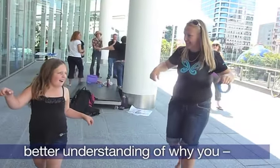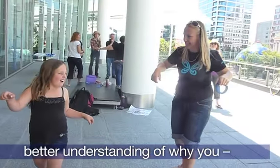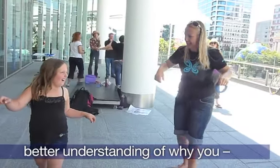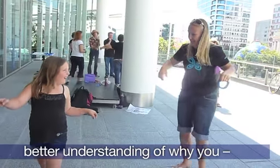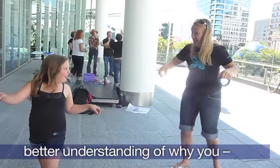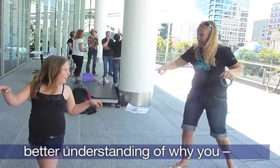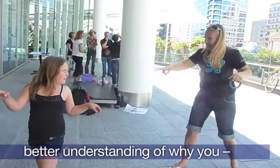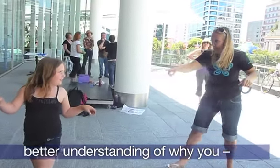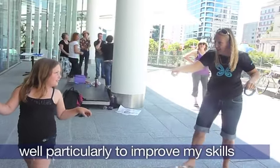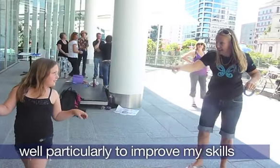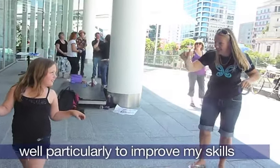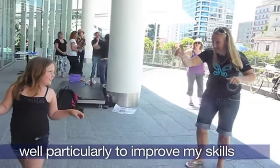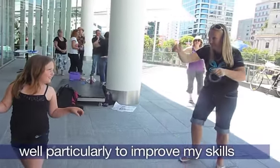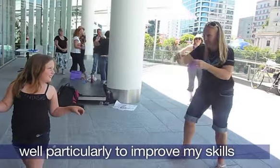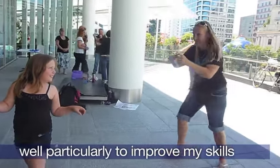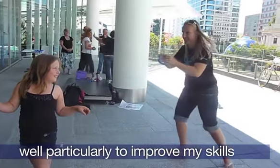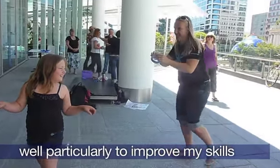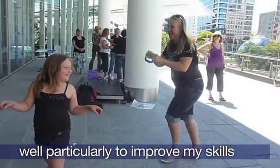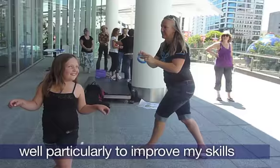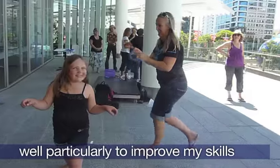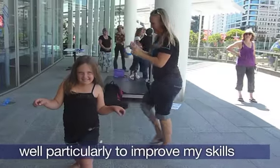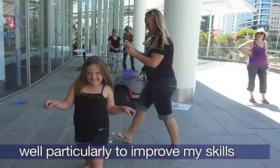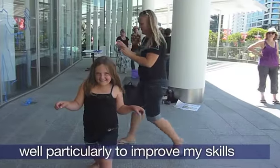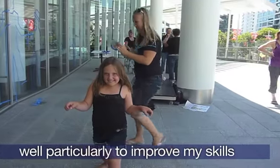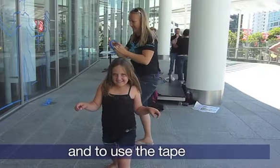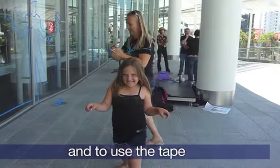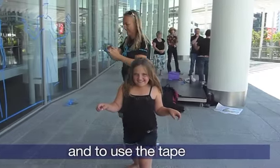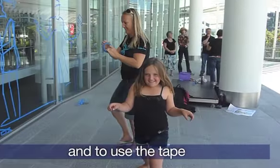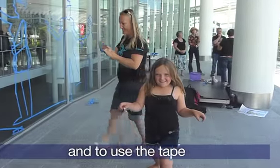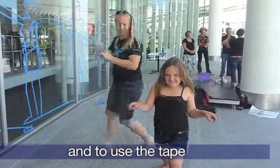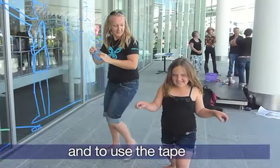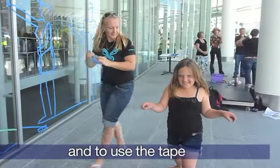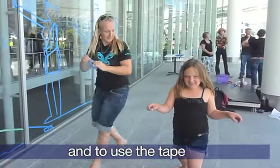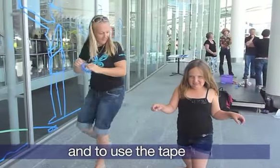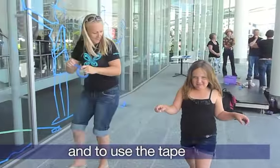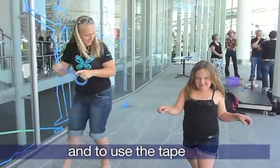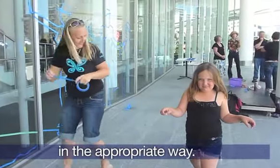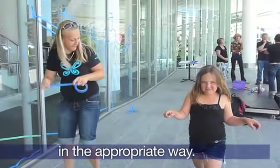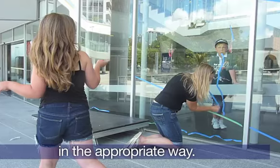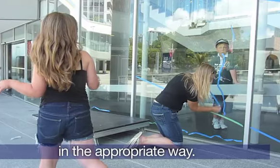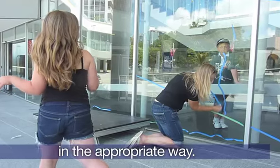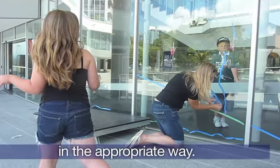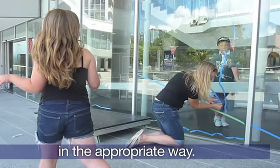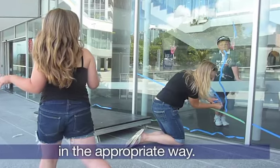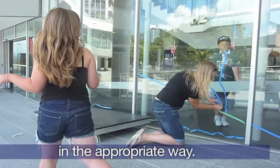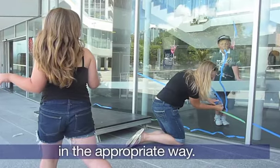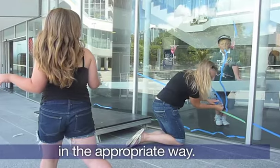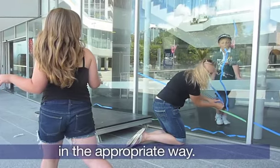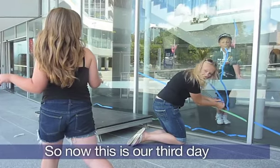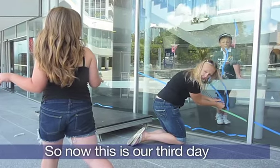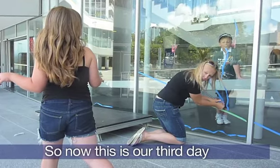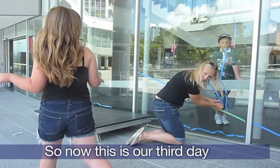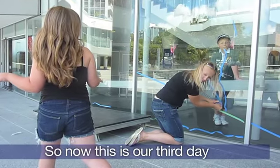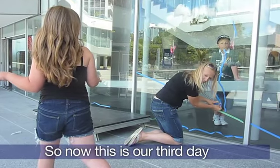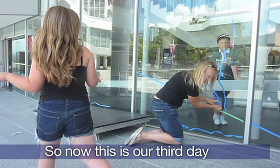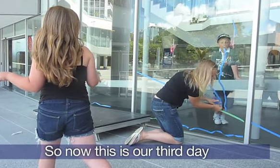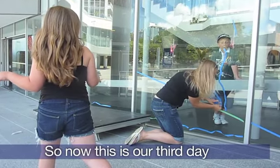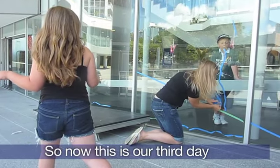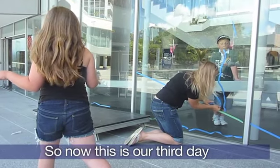of why particularly to improve my skills and to use the tape in the appropriate way. So